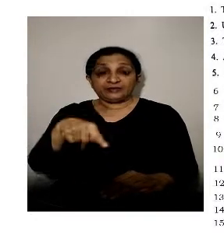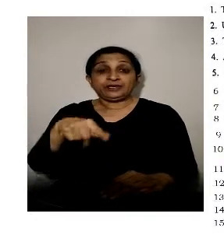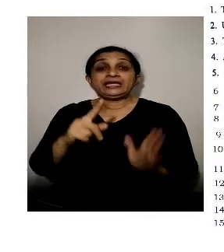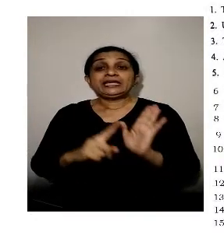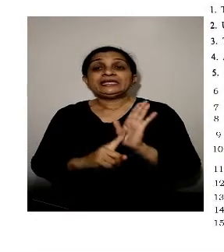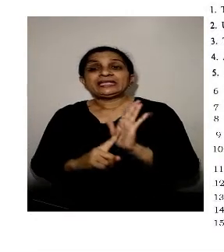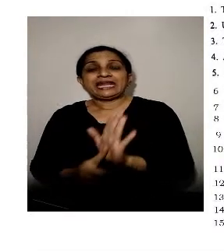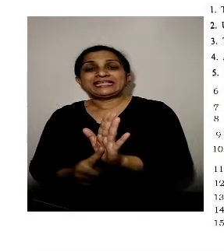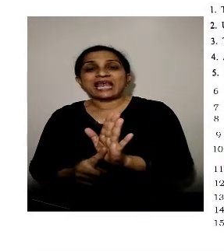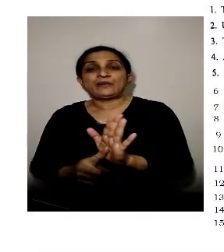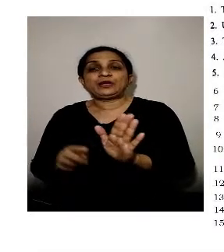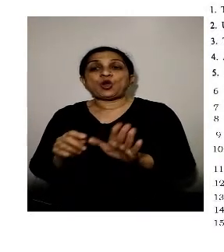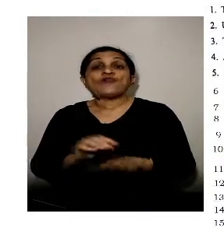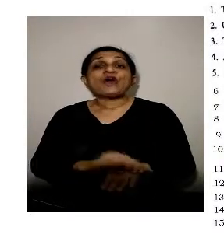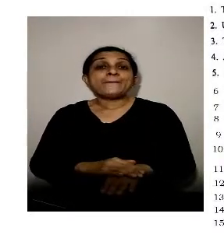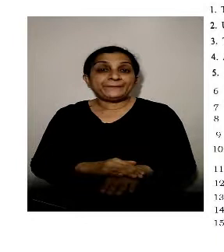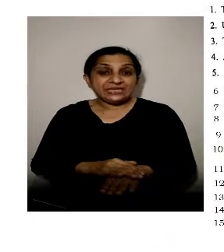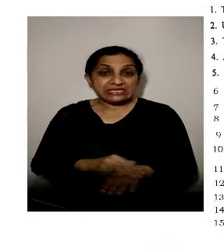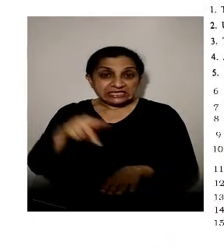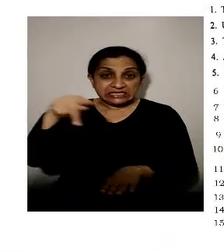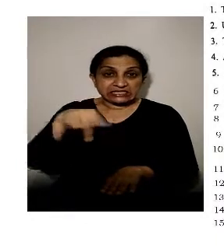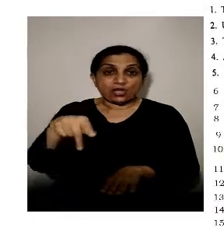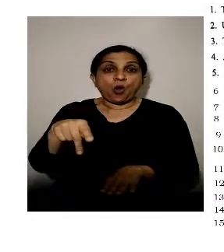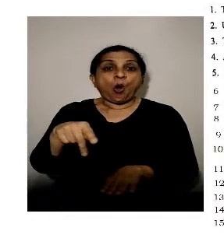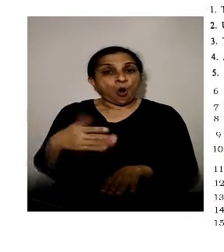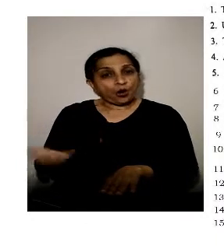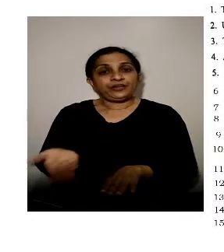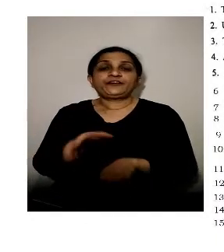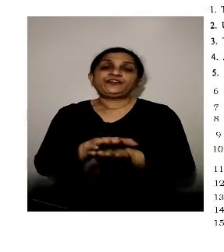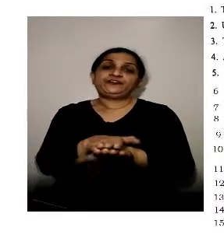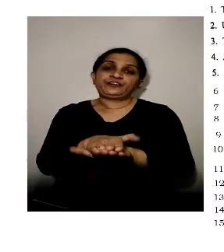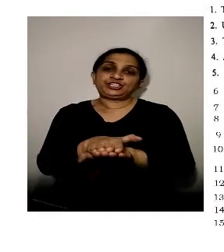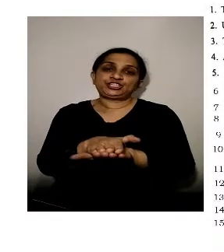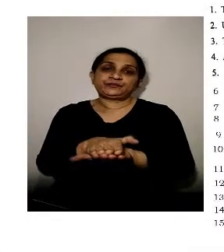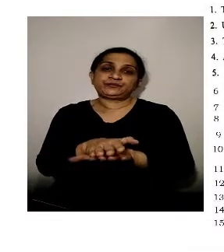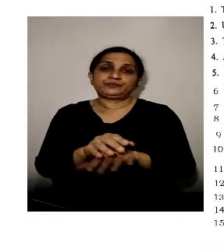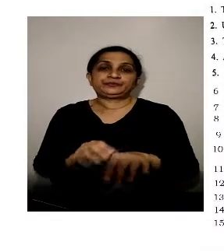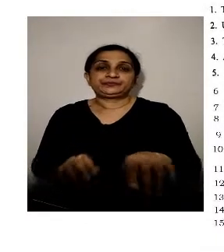P is an example of pieces or fish.